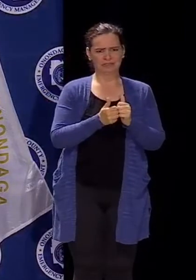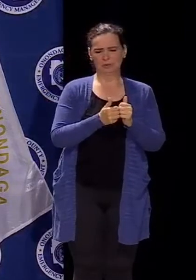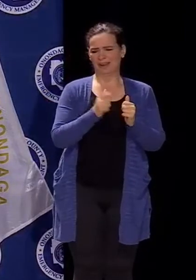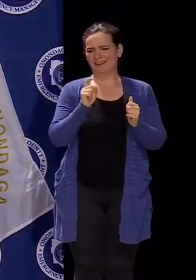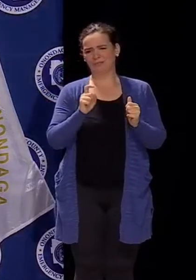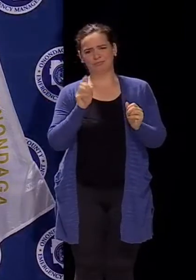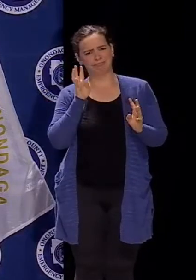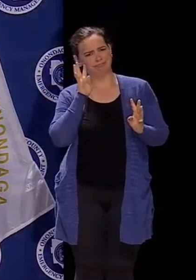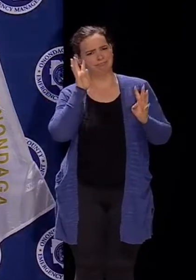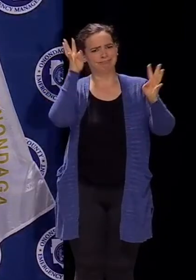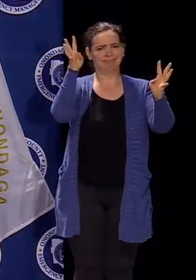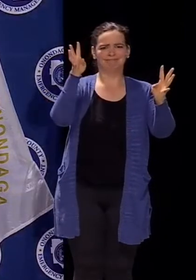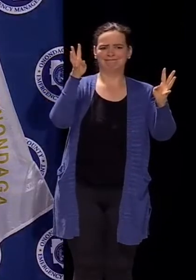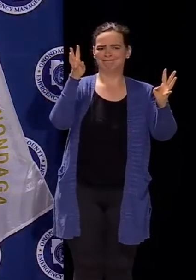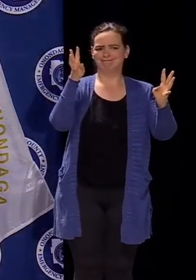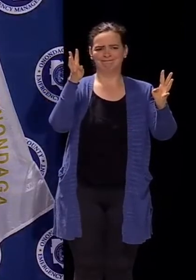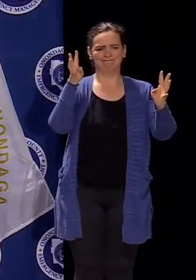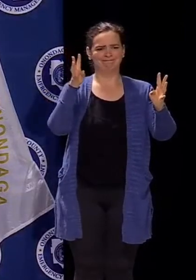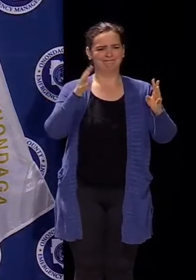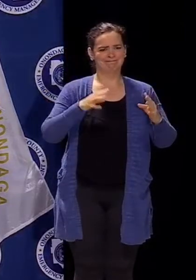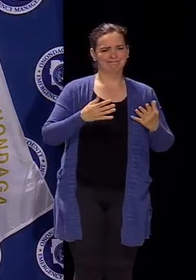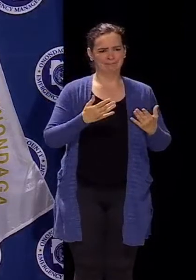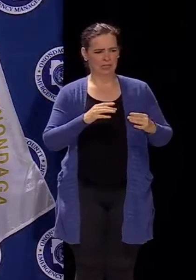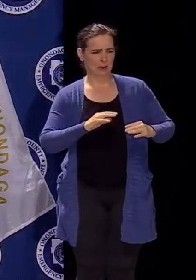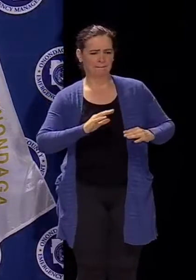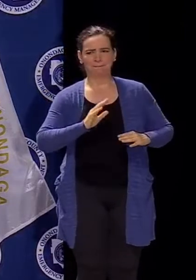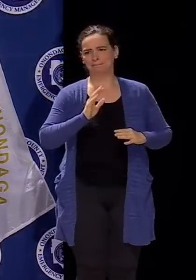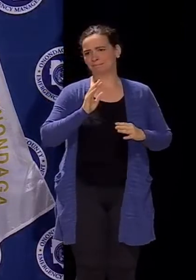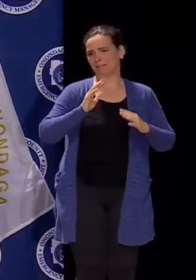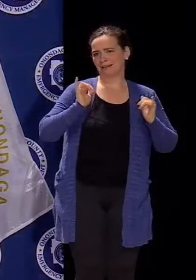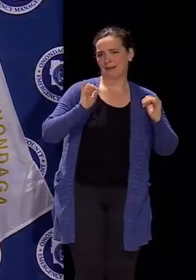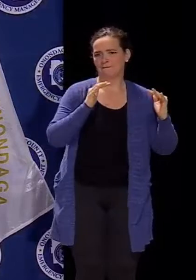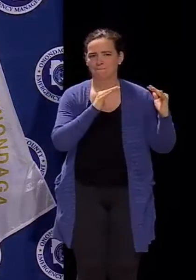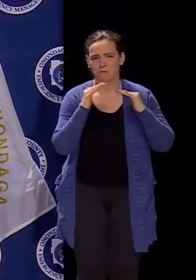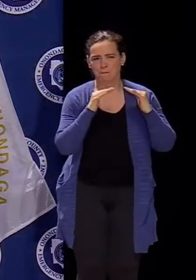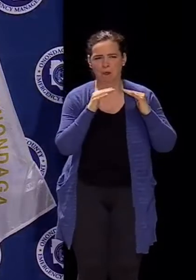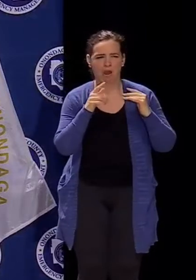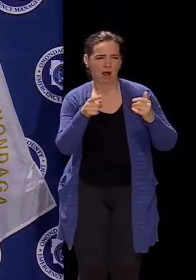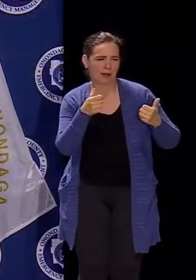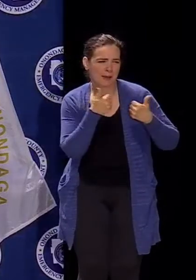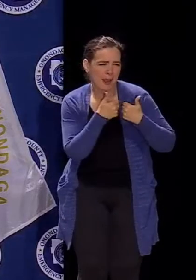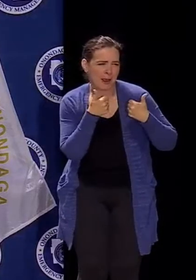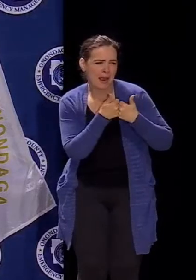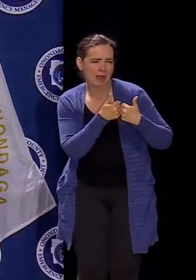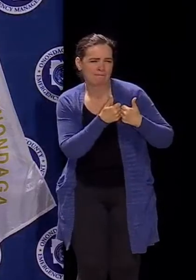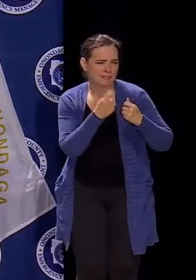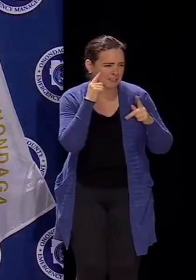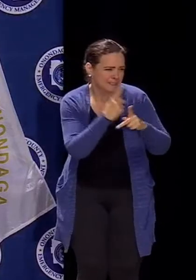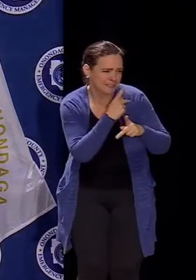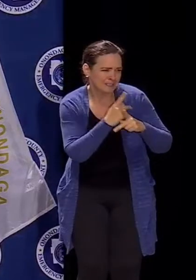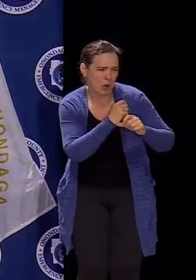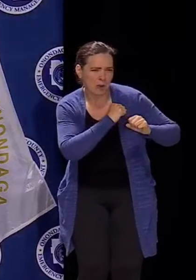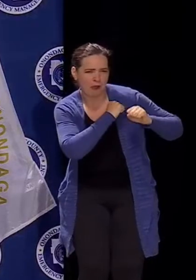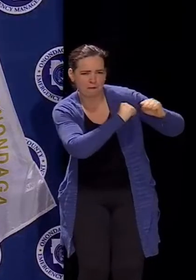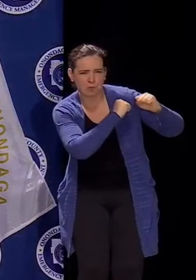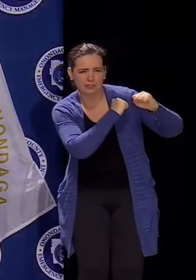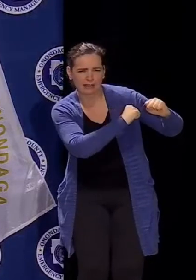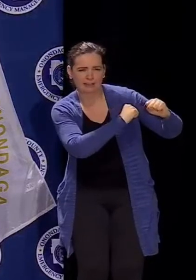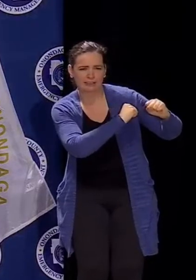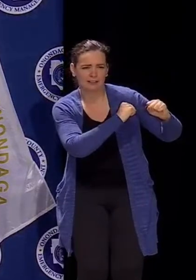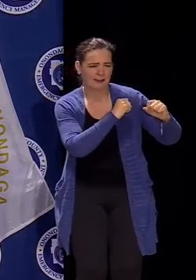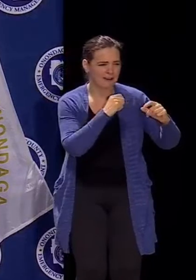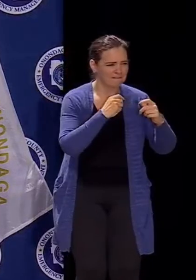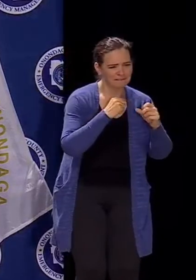poverty, infrastructure, and economic development strategy. We were on offense before this pandemic, and we've had to cut all